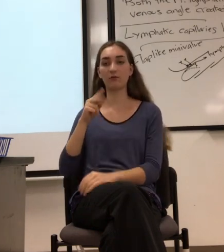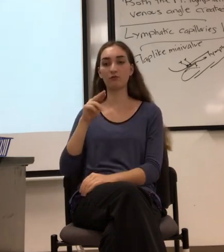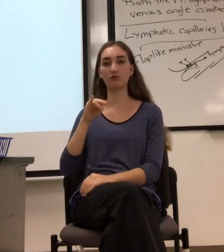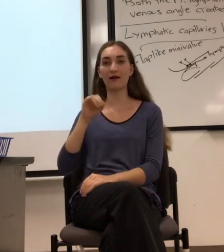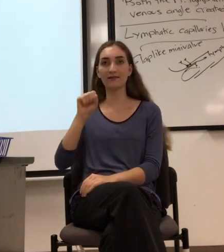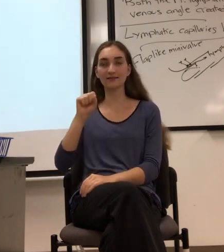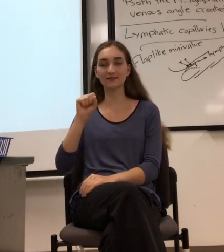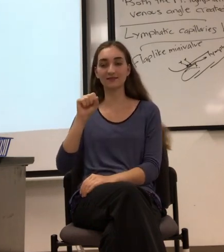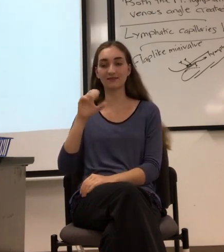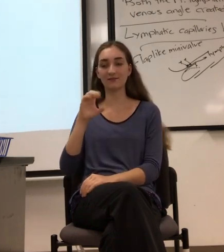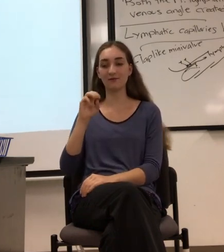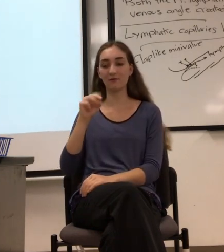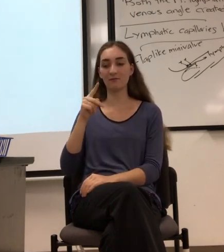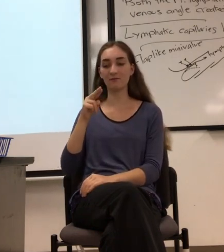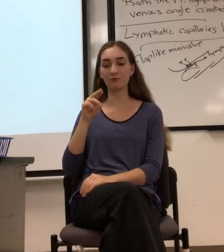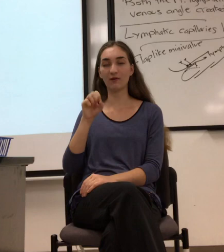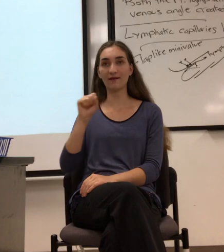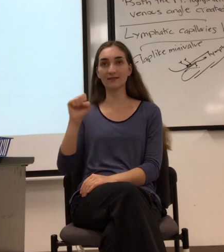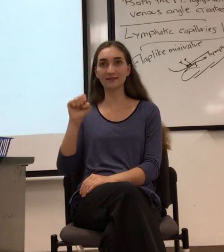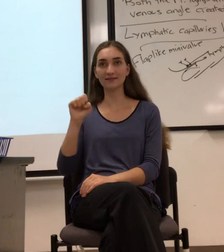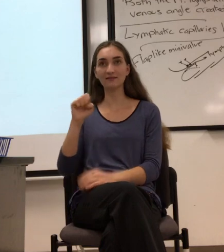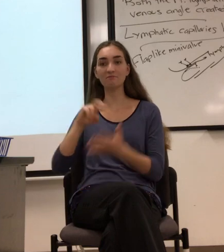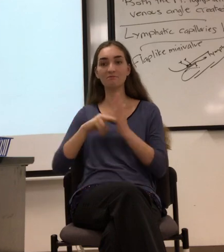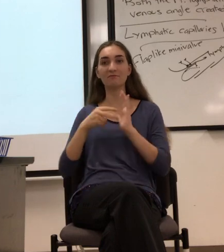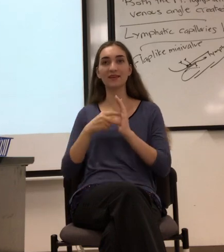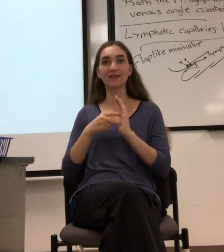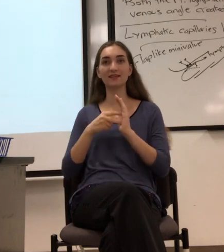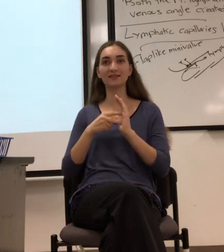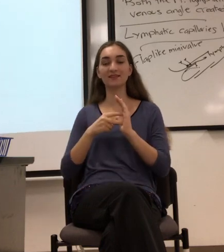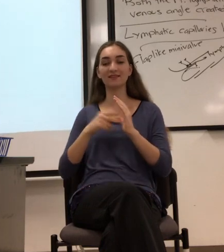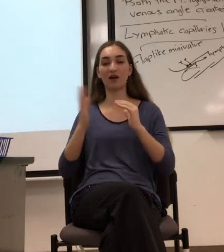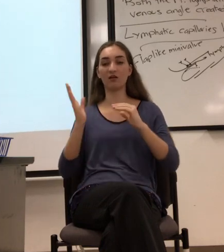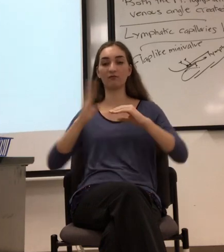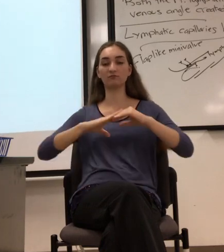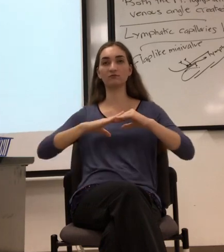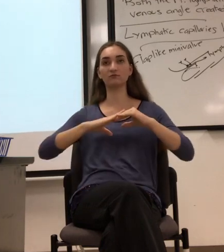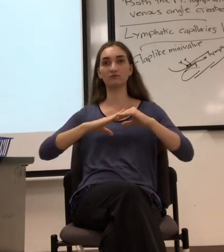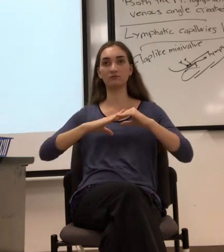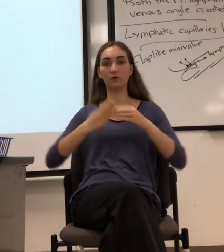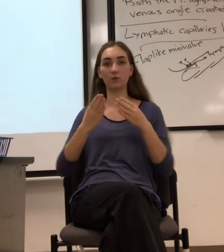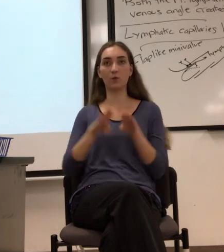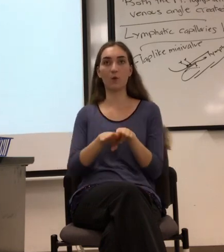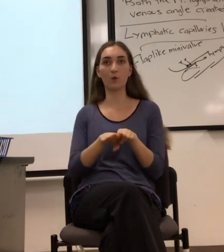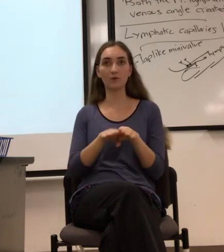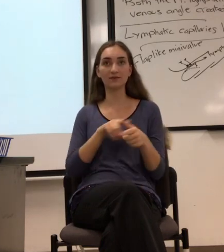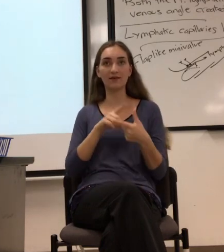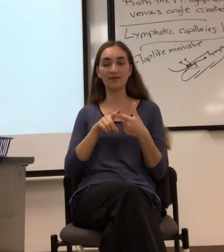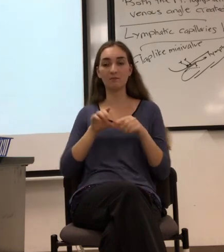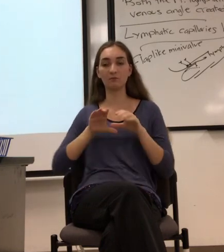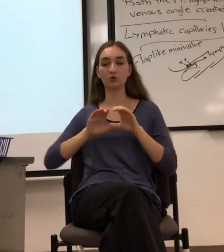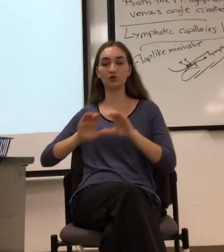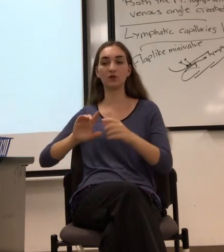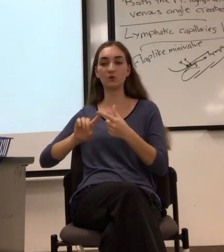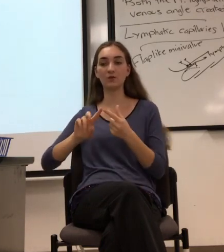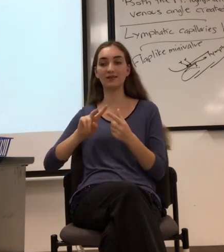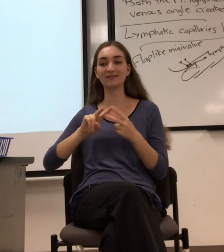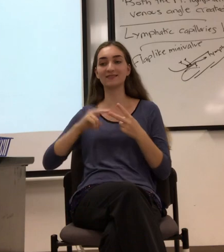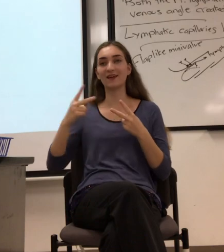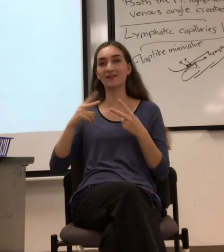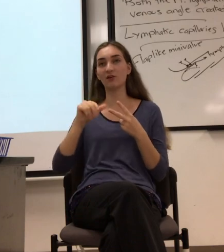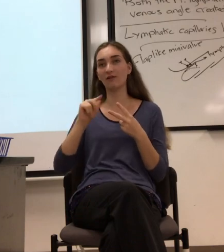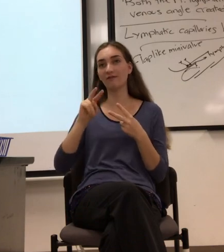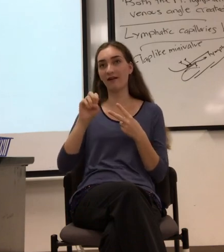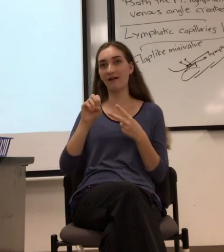you close the flap-like mini valve, pushing it forward through this secondary valve, also called a internal